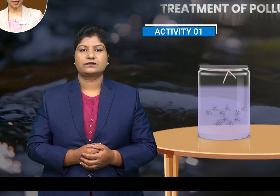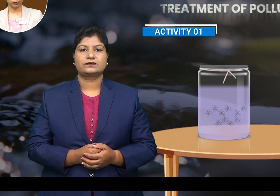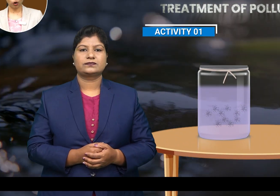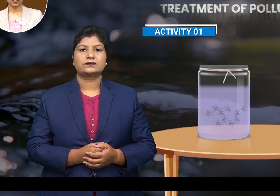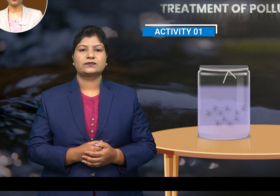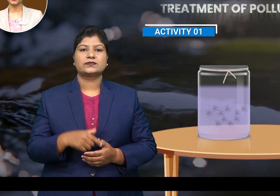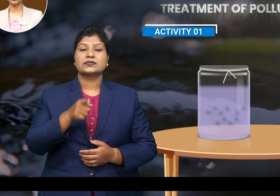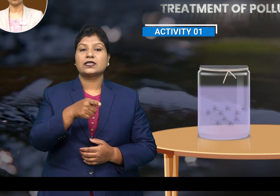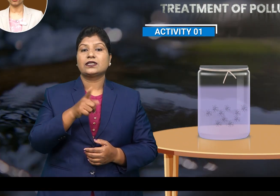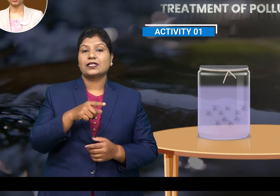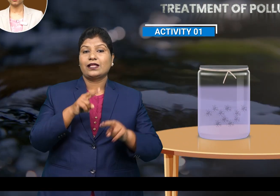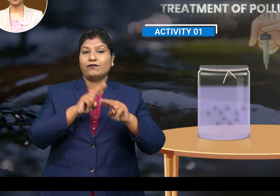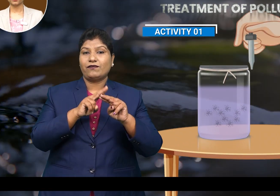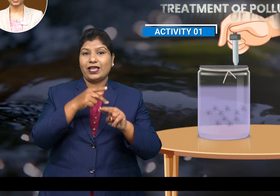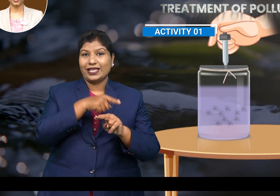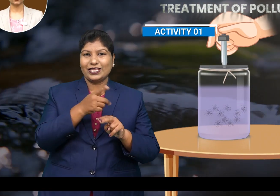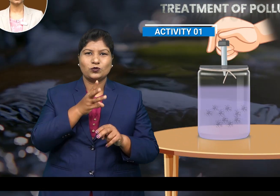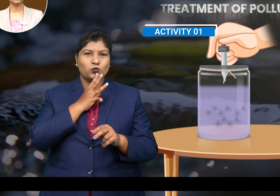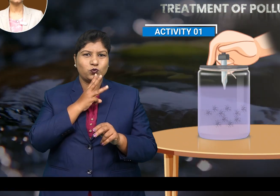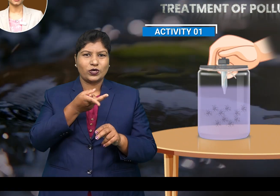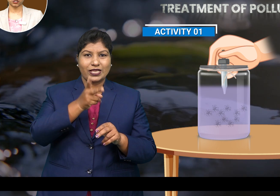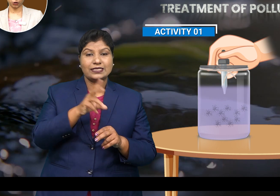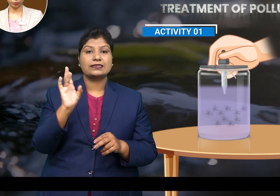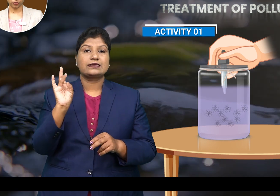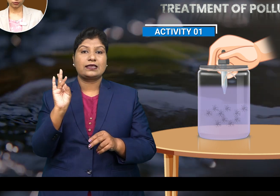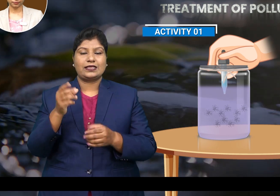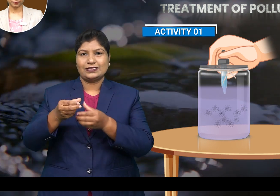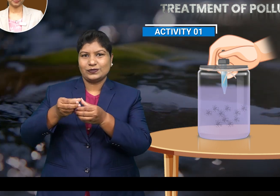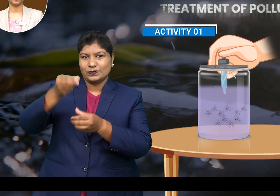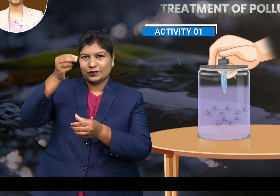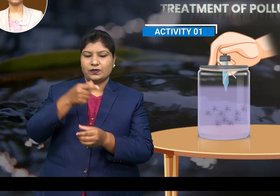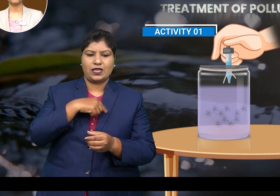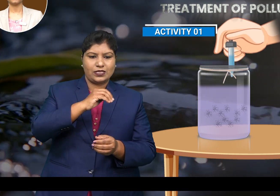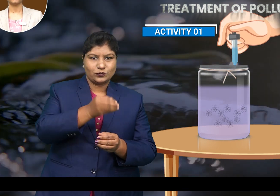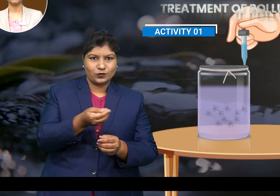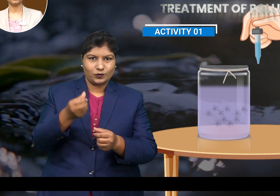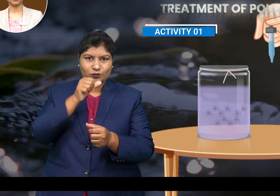Pour a sample of the filtered water into a third test tube.